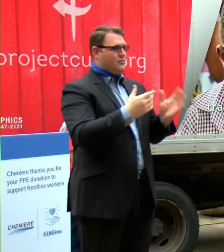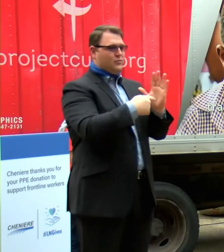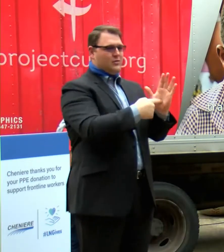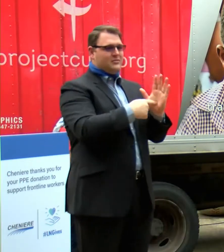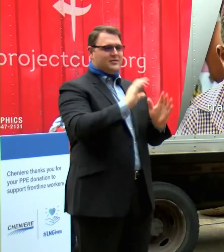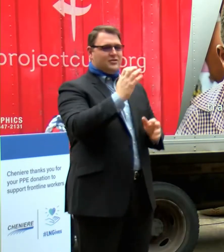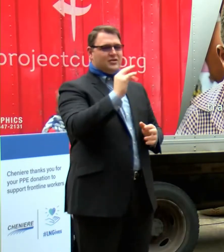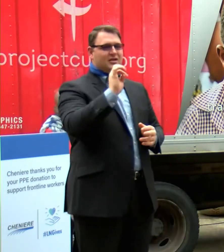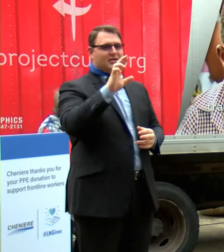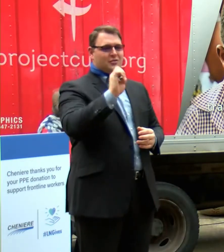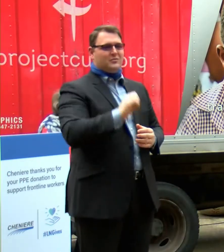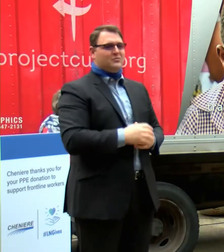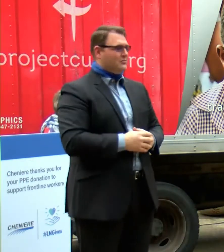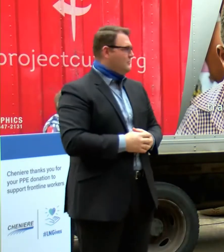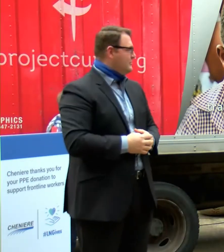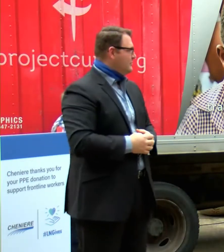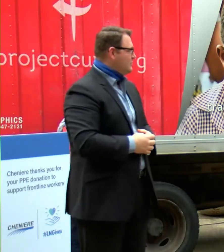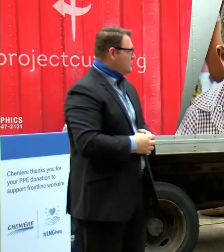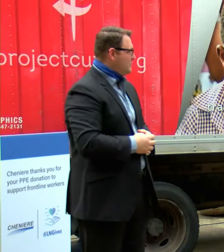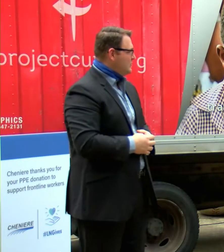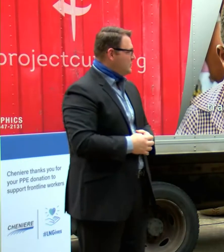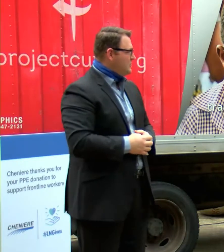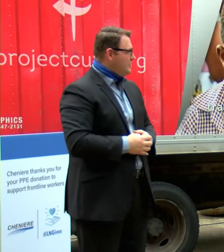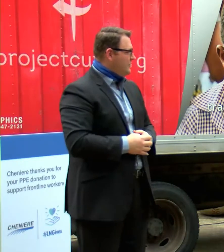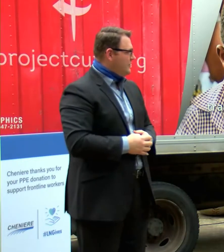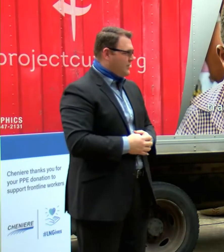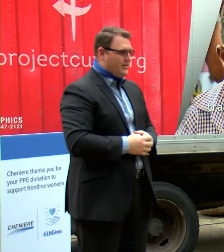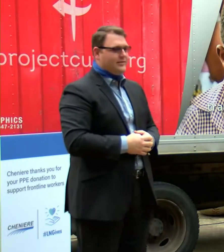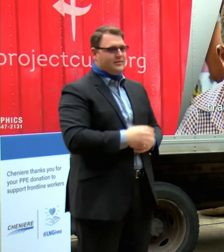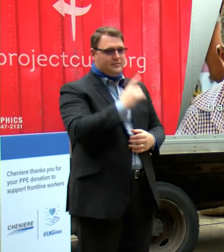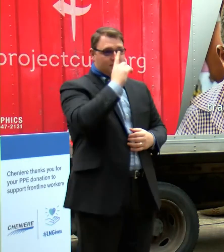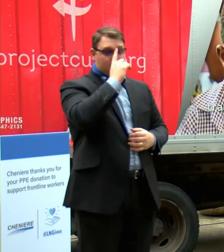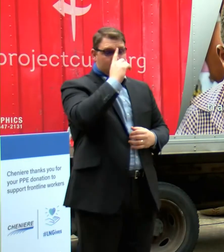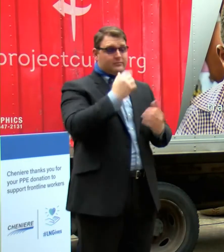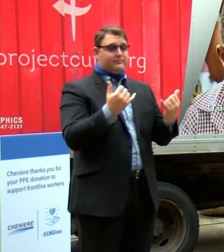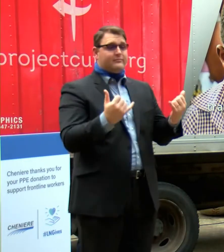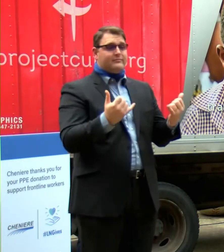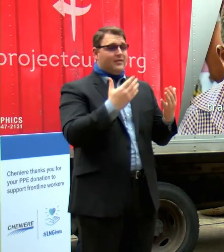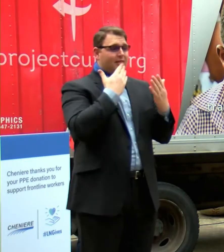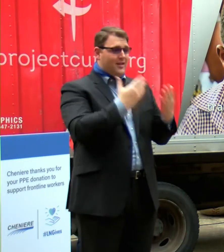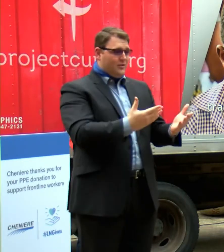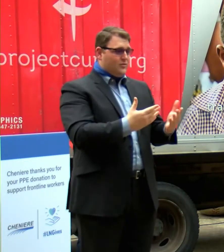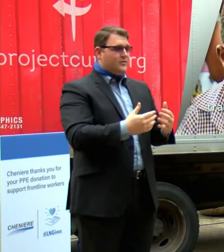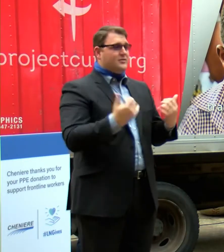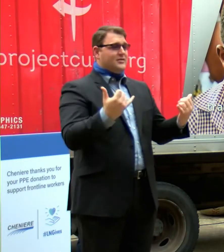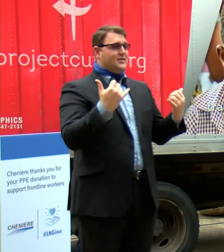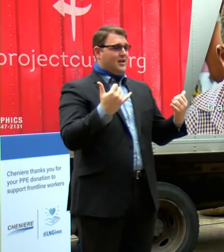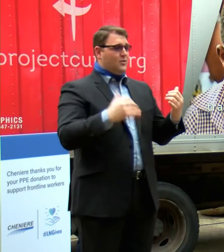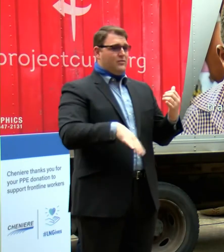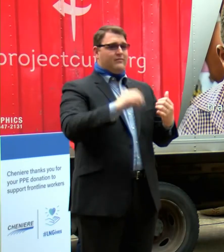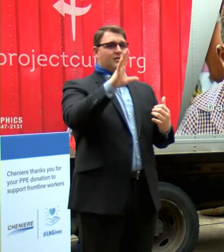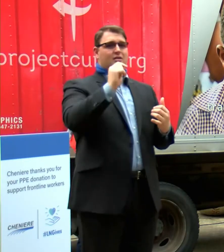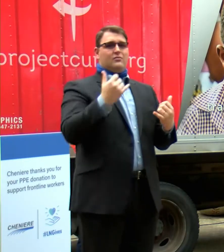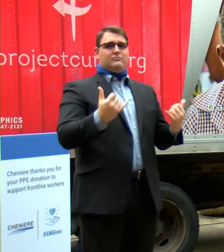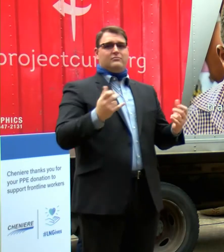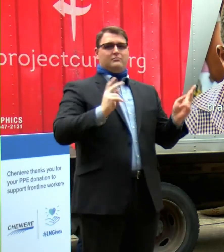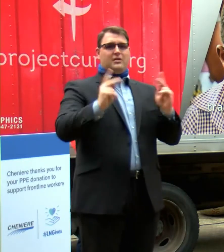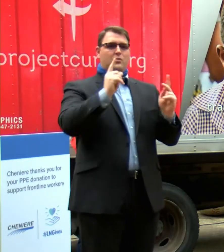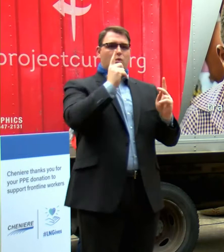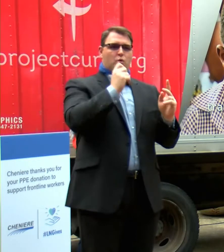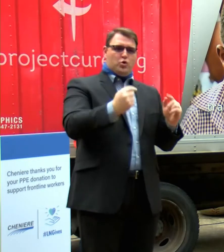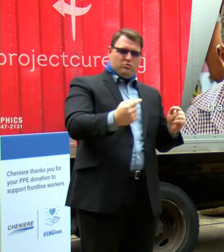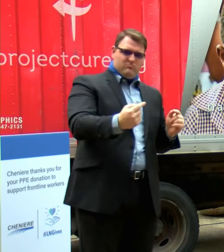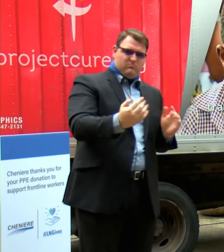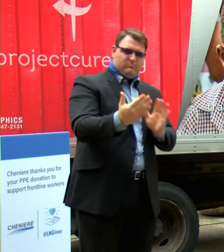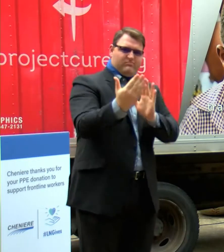Wendy. Thank you. Thank you. Today we found out, there are people on the front lines in Houston fighting this